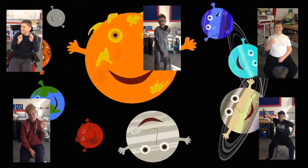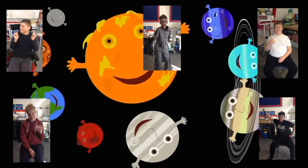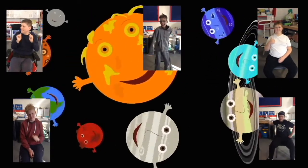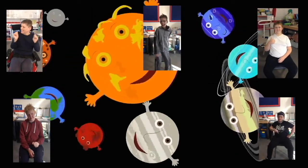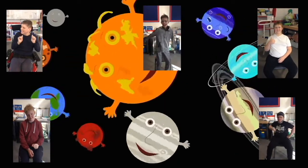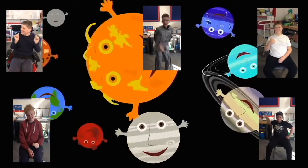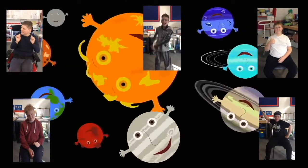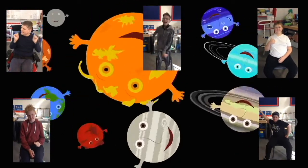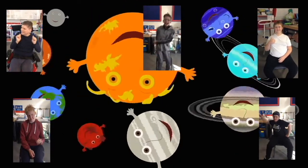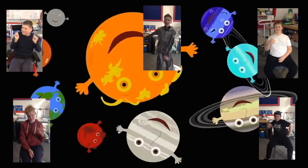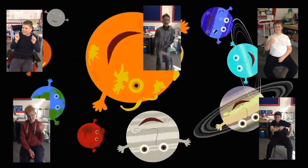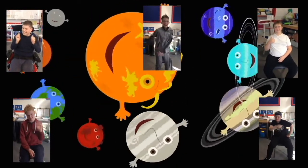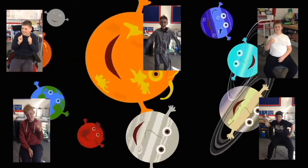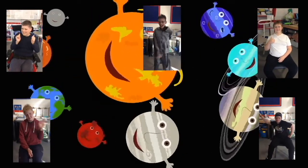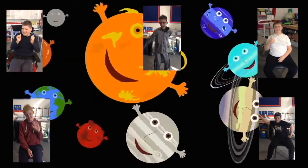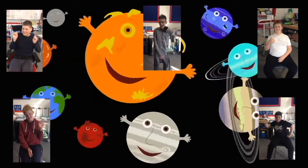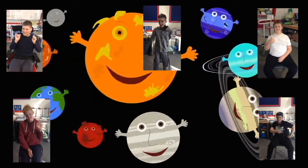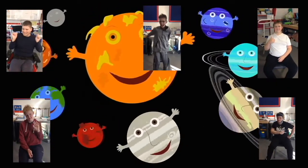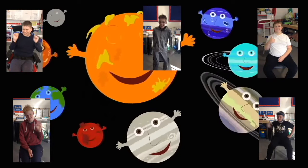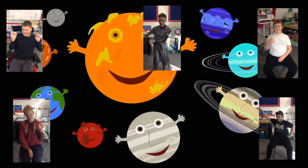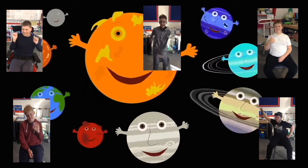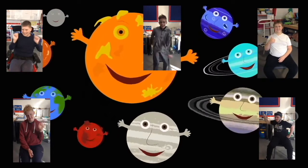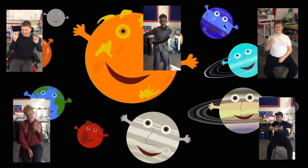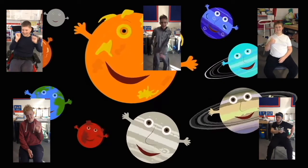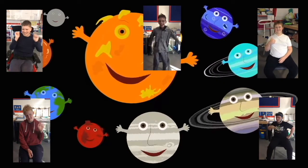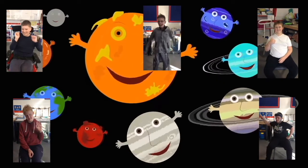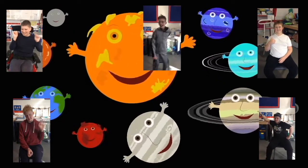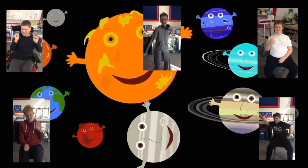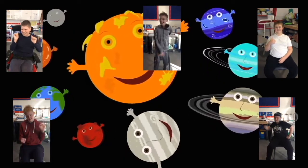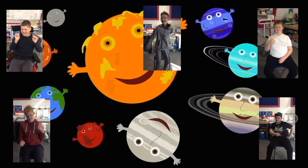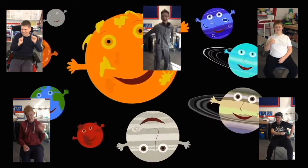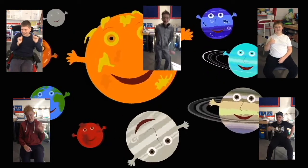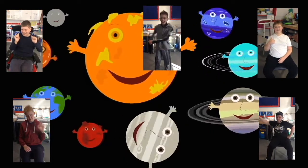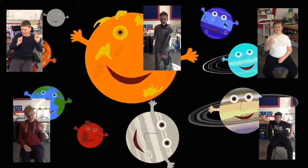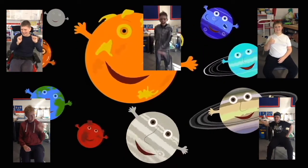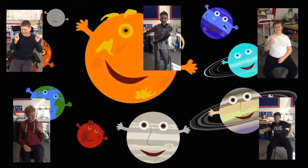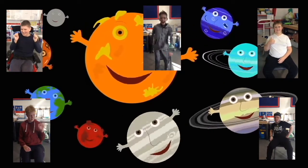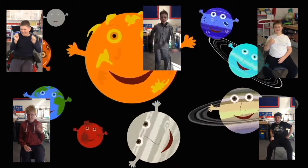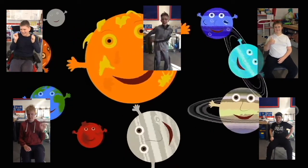solar system. We are the solar system.